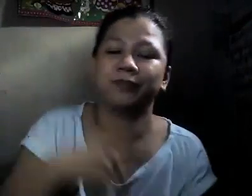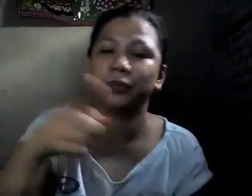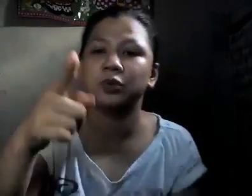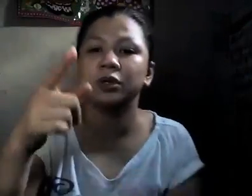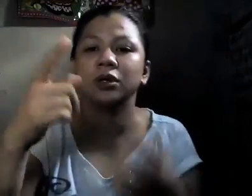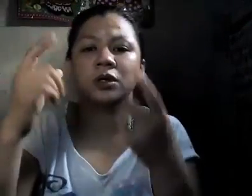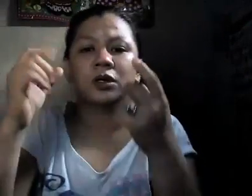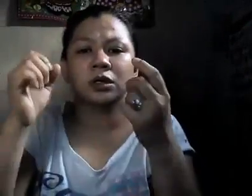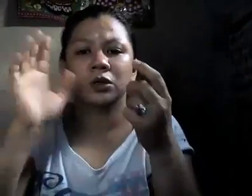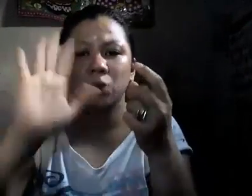to!